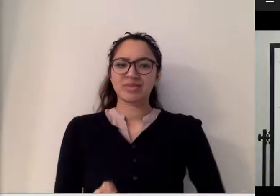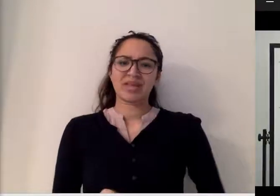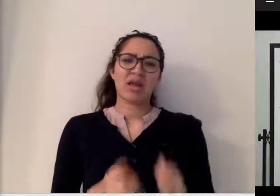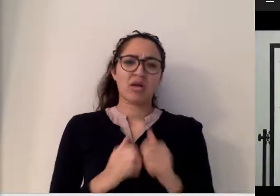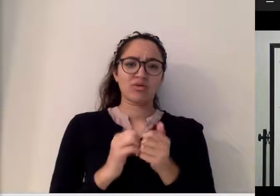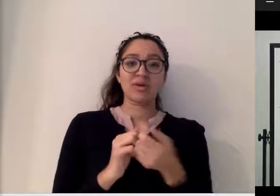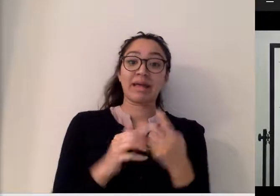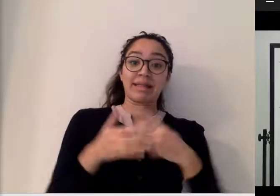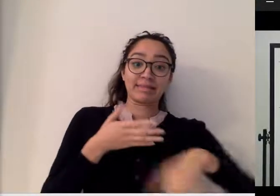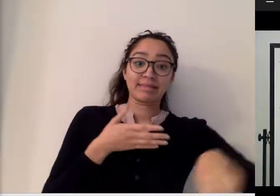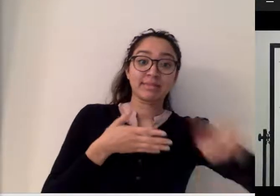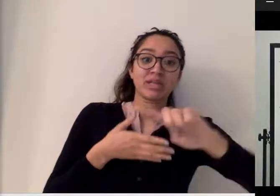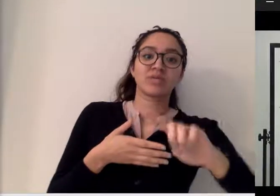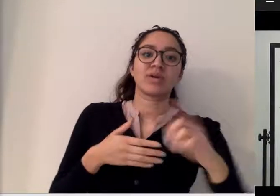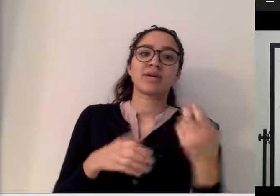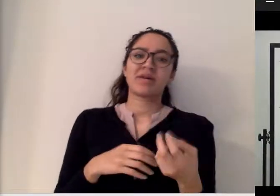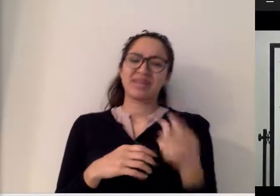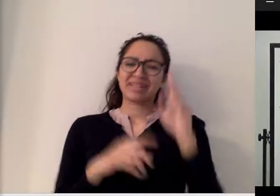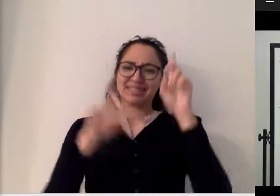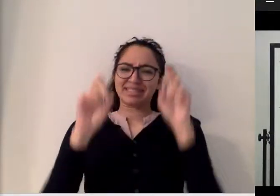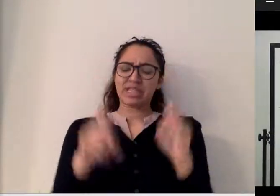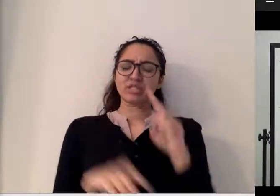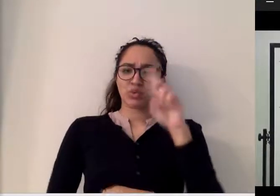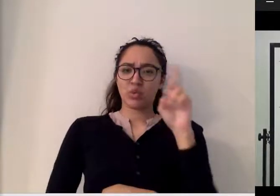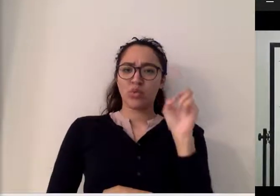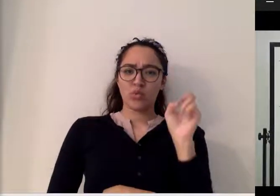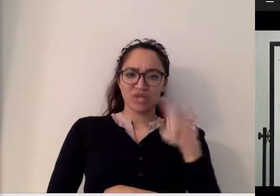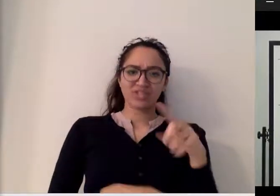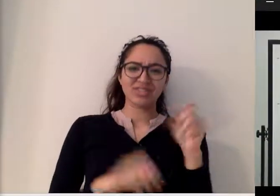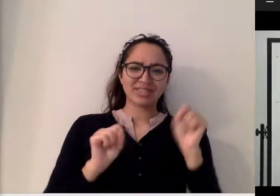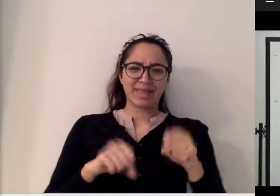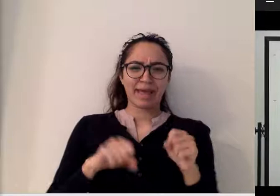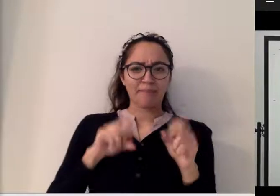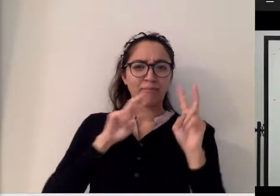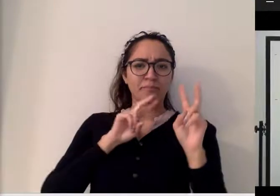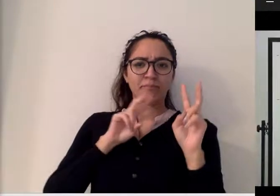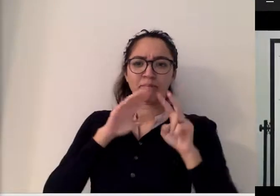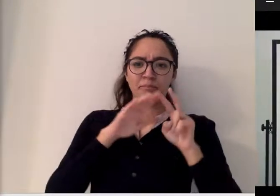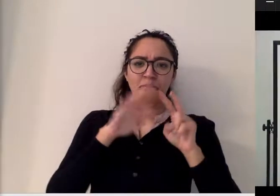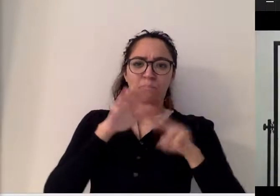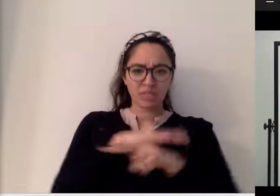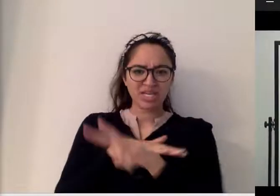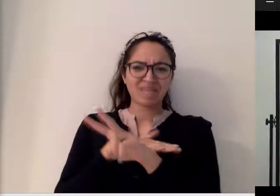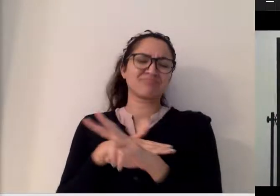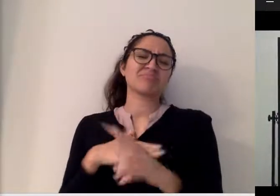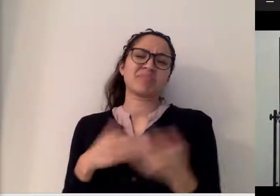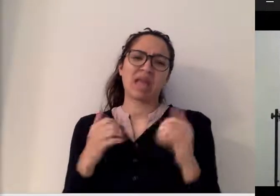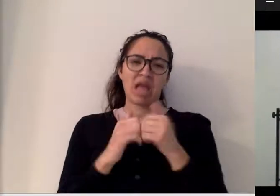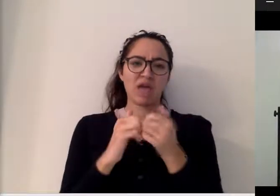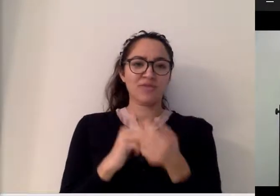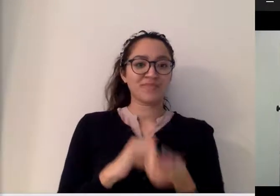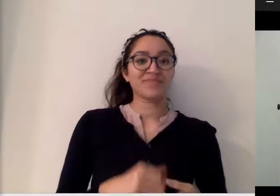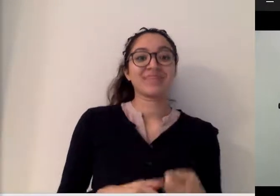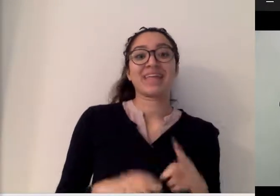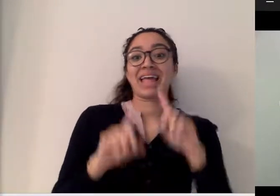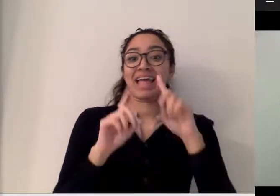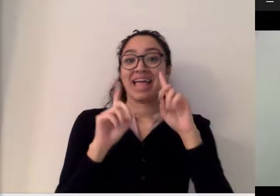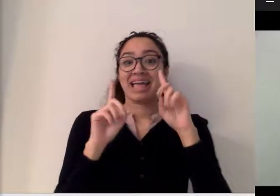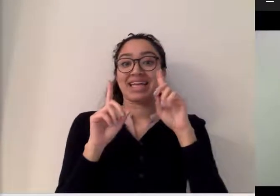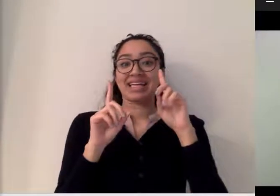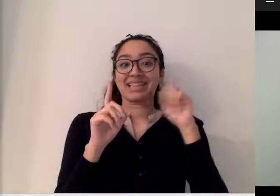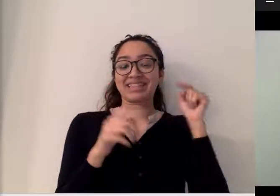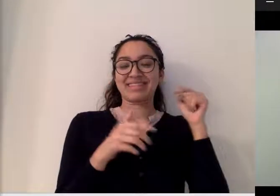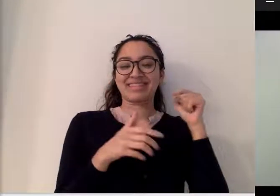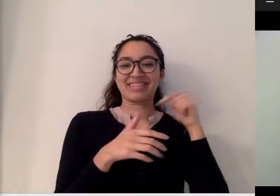the first one of 5 workshops in a row, I think it is, that all have that terrible T word in it, which is test